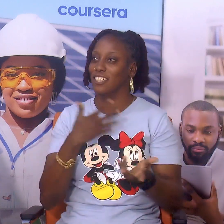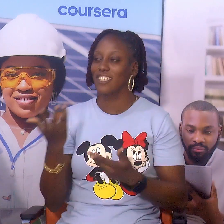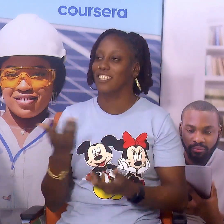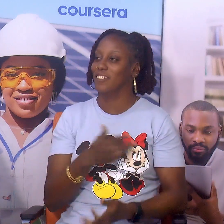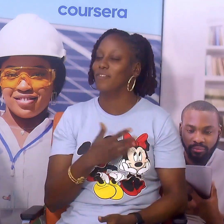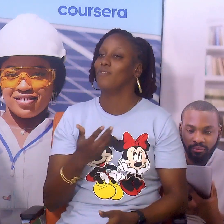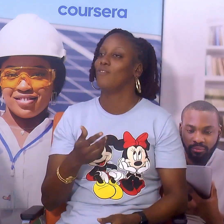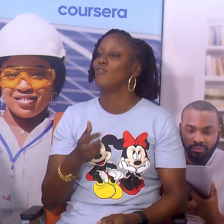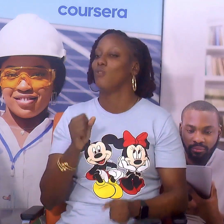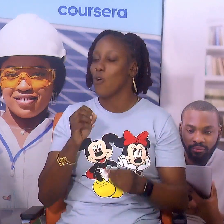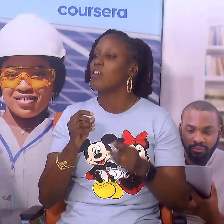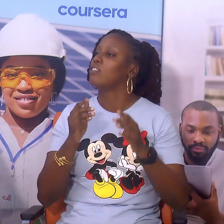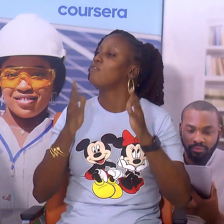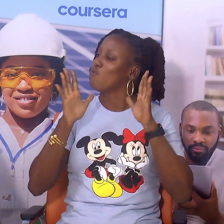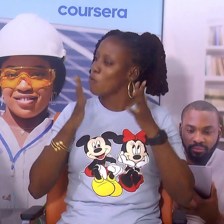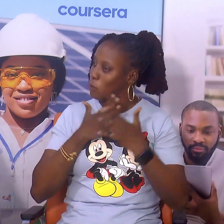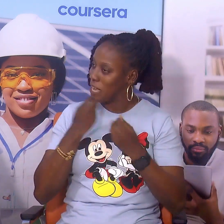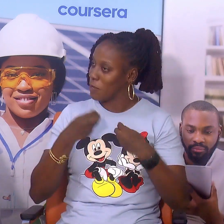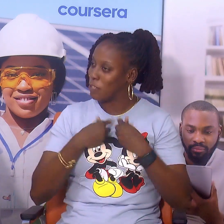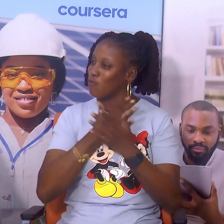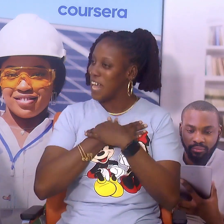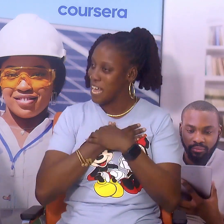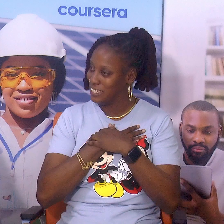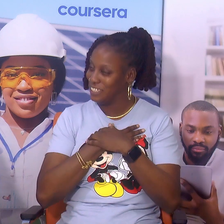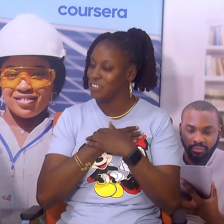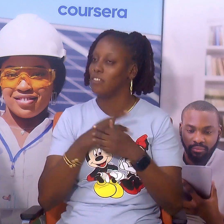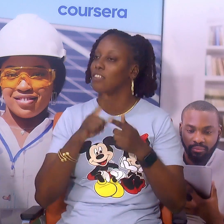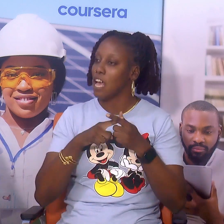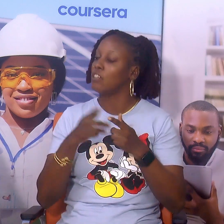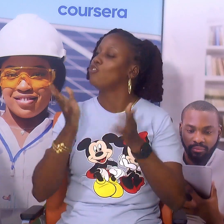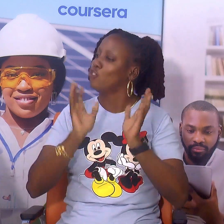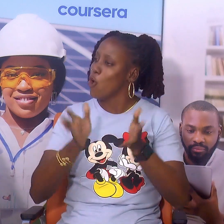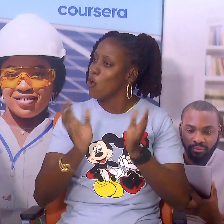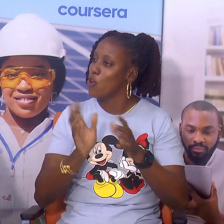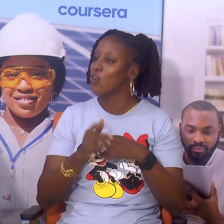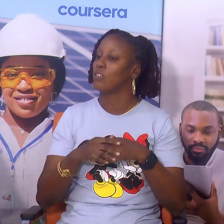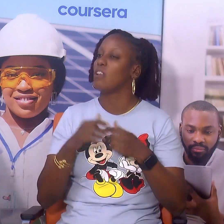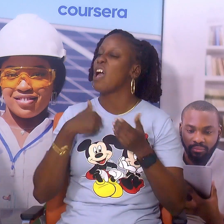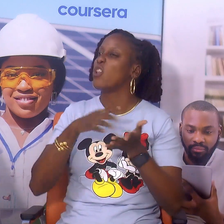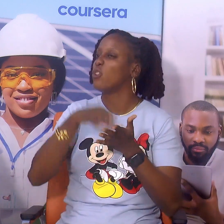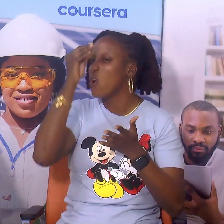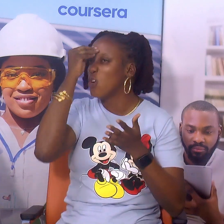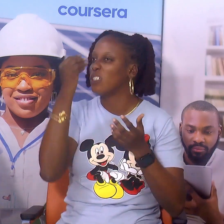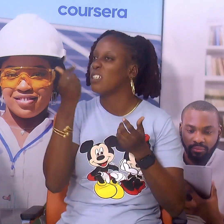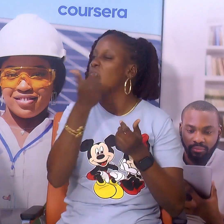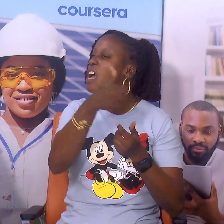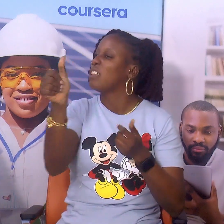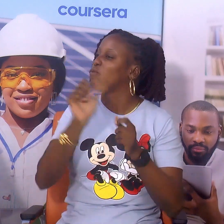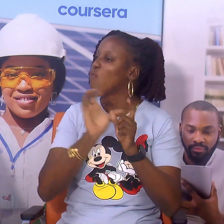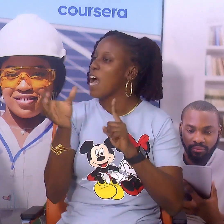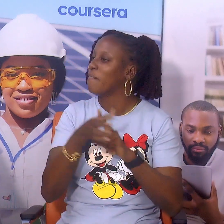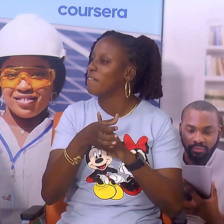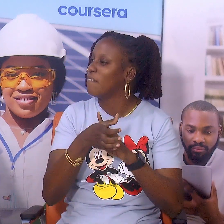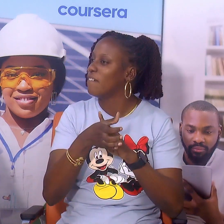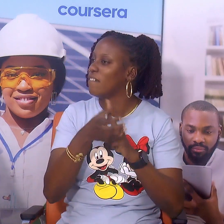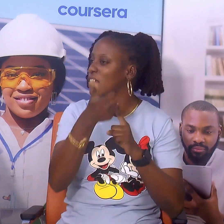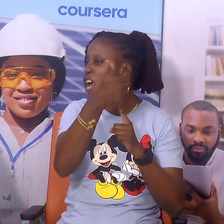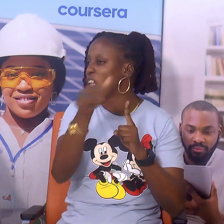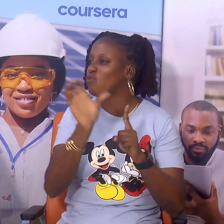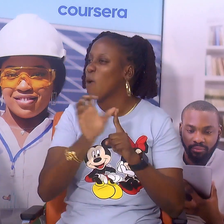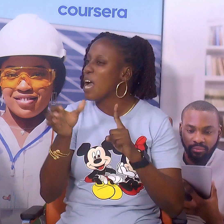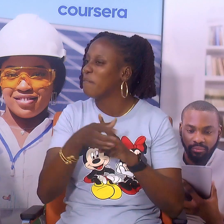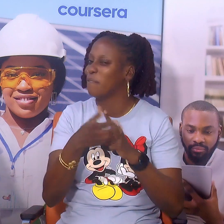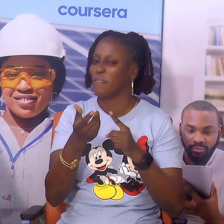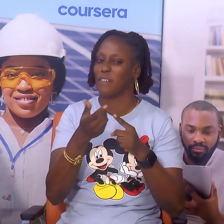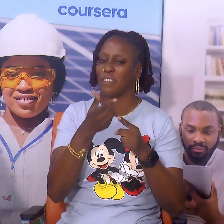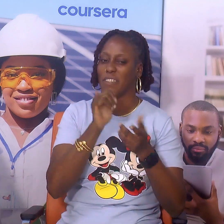I was just glad to be mingling and mixing with everyone. No, but it was a good opportunity to rest and